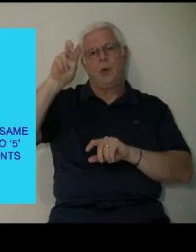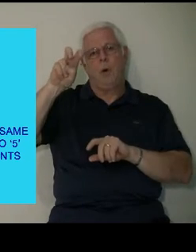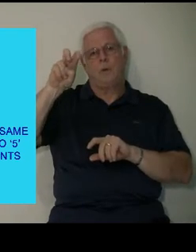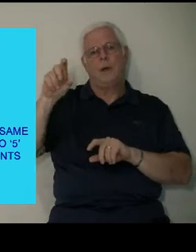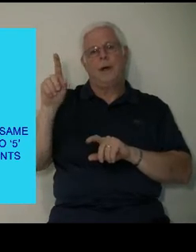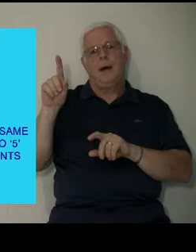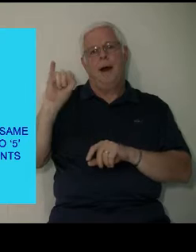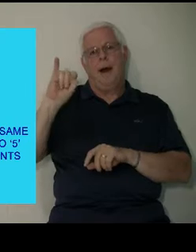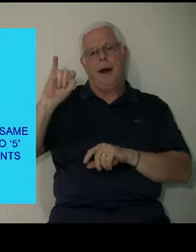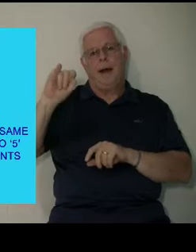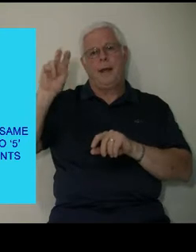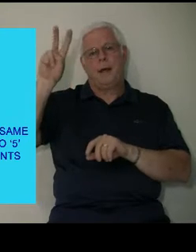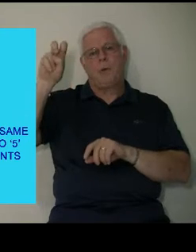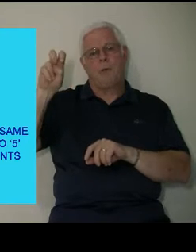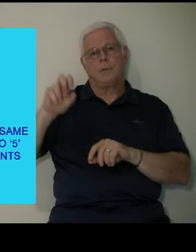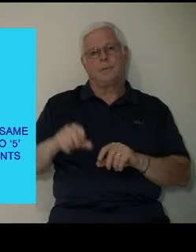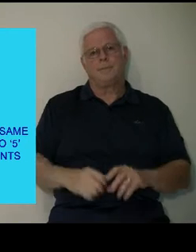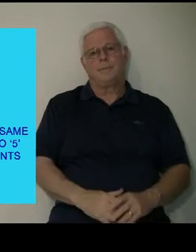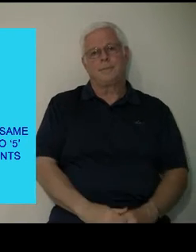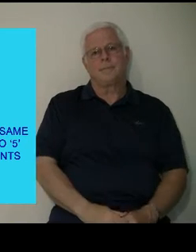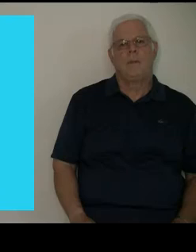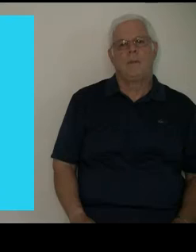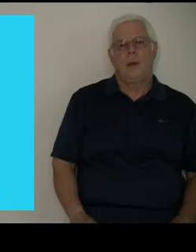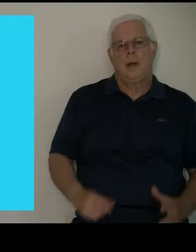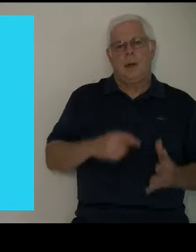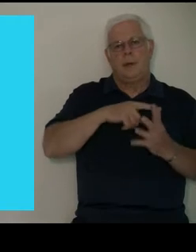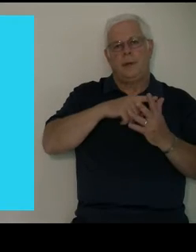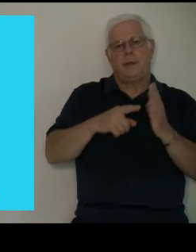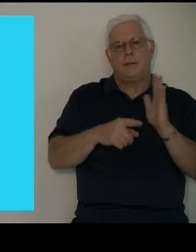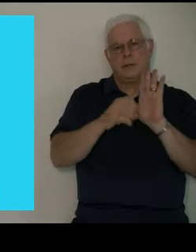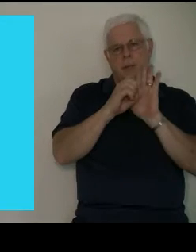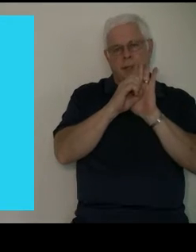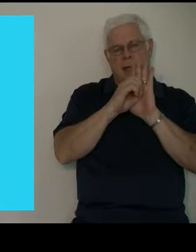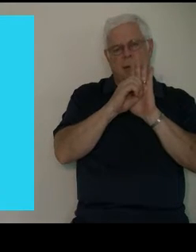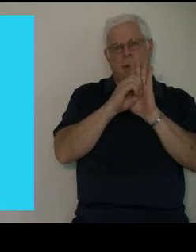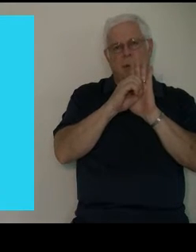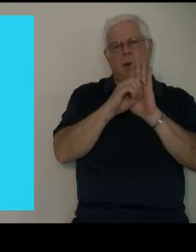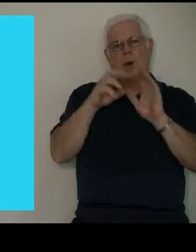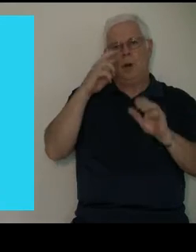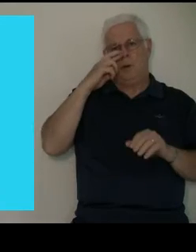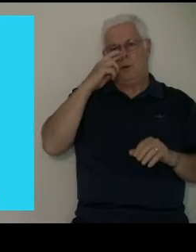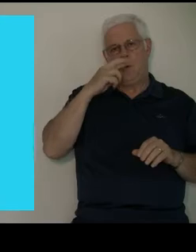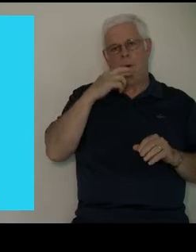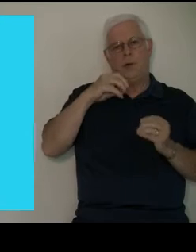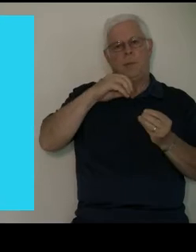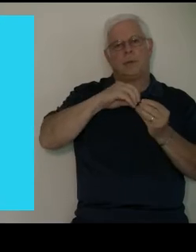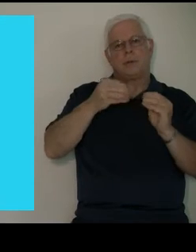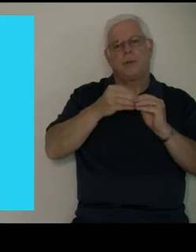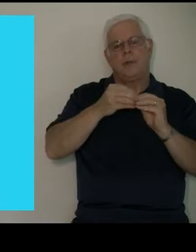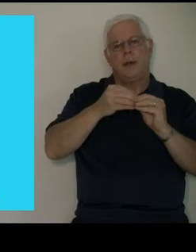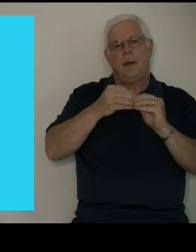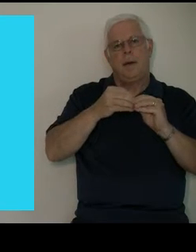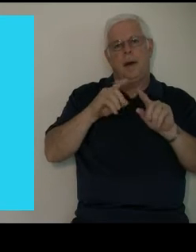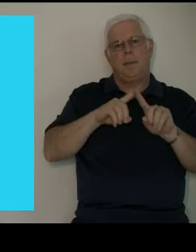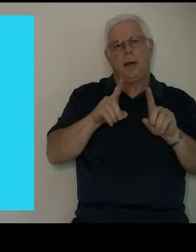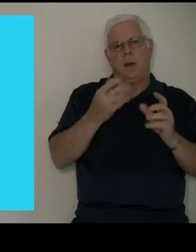quote, I, quote. These are some example Roman numerals, but I